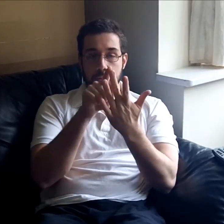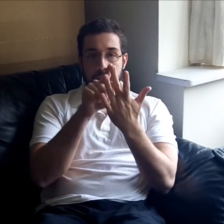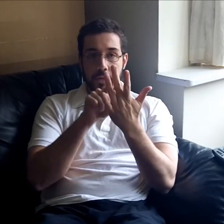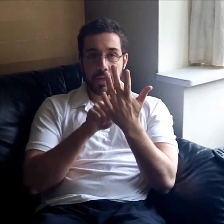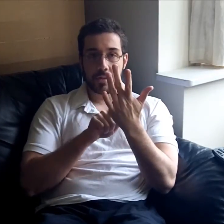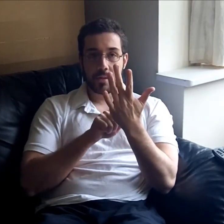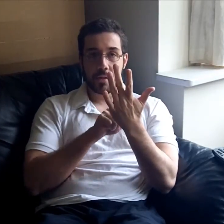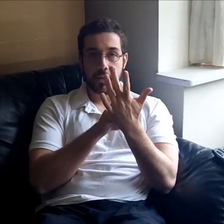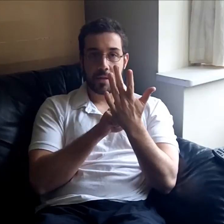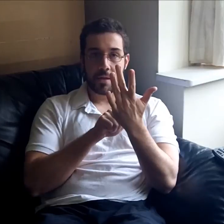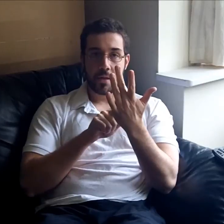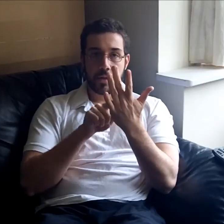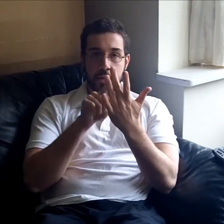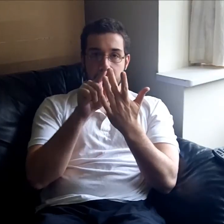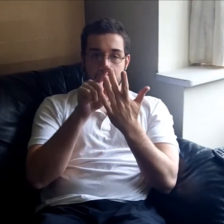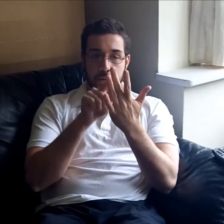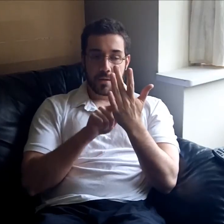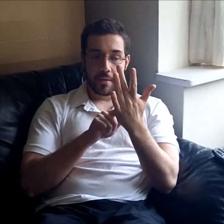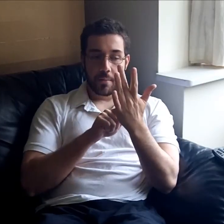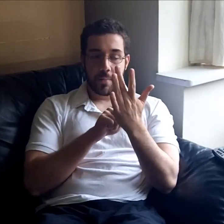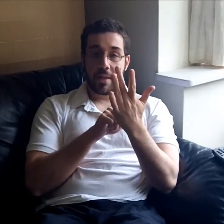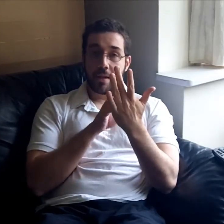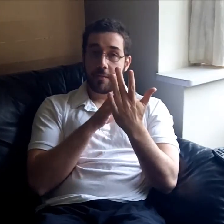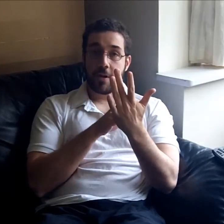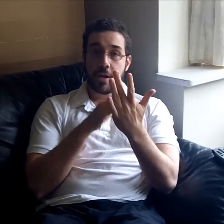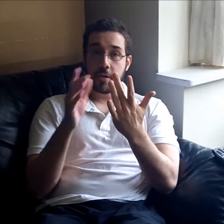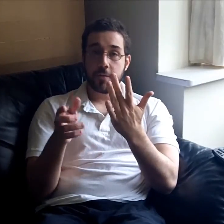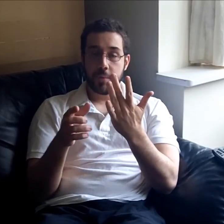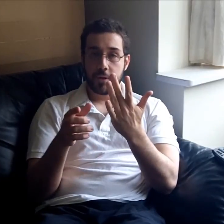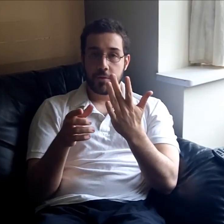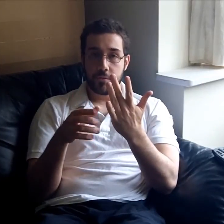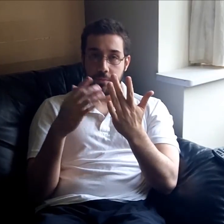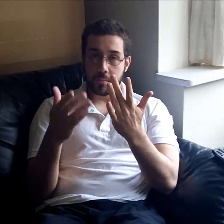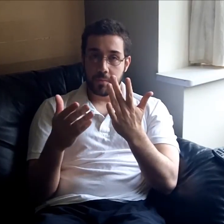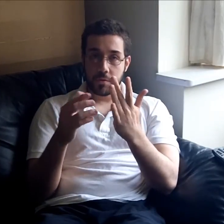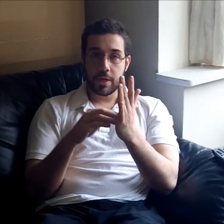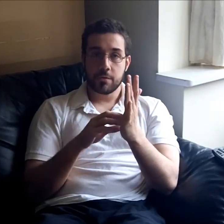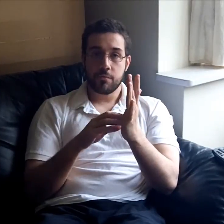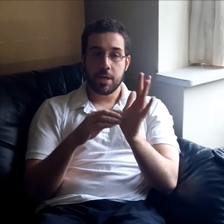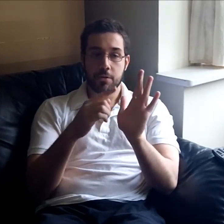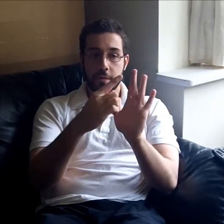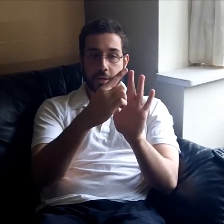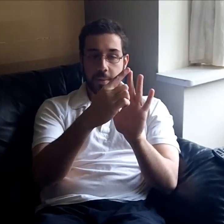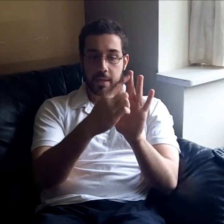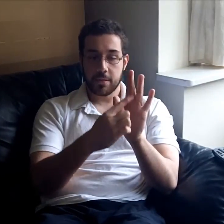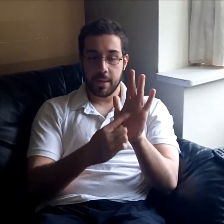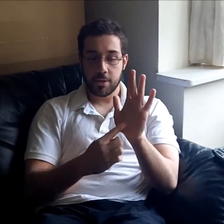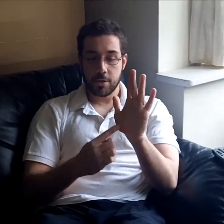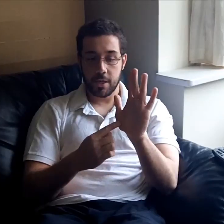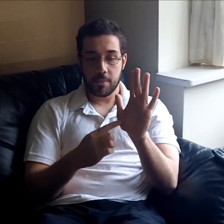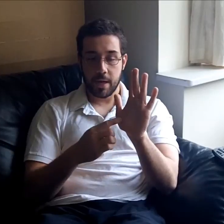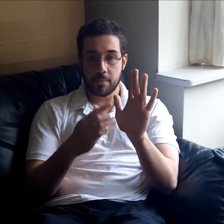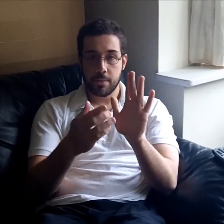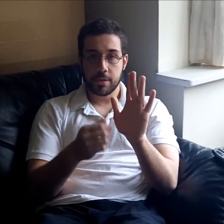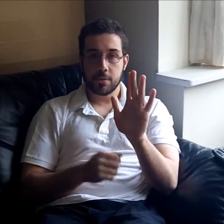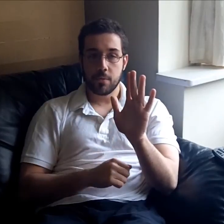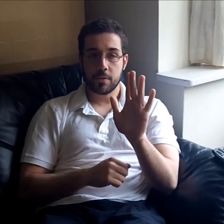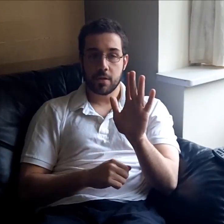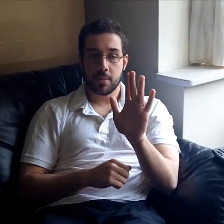do this, but that's very hard for the person who's trying to read your finger spelling. So make sure you keep your hand pointed towards the other